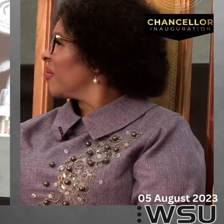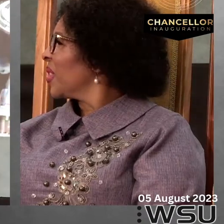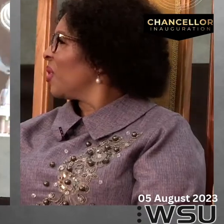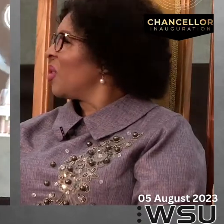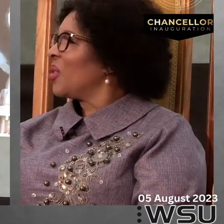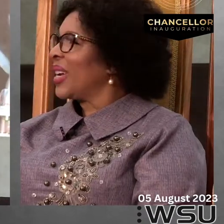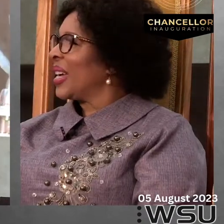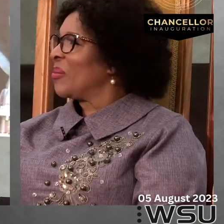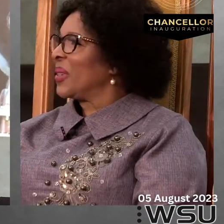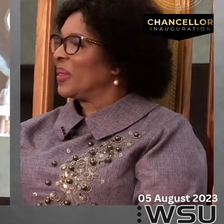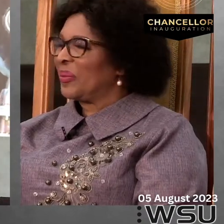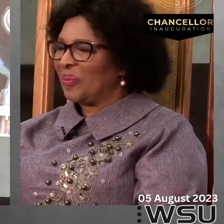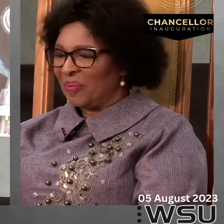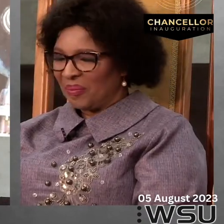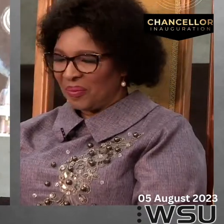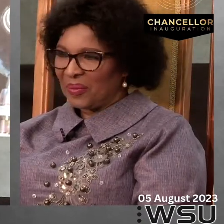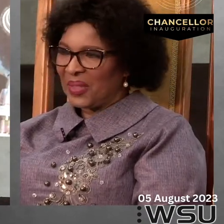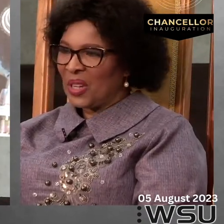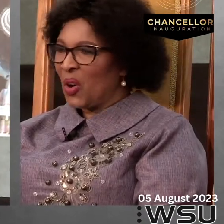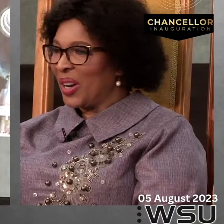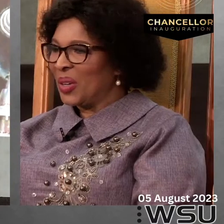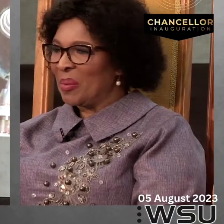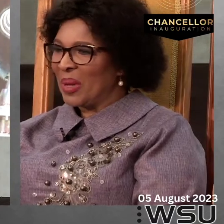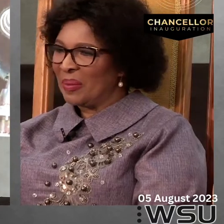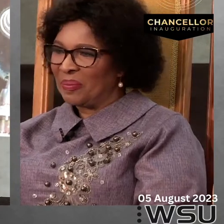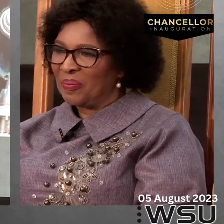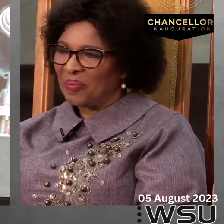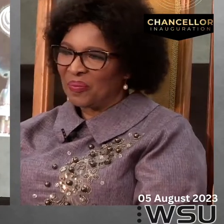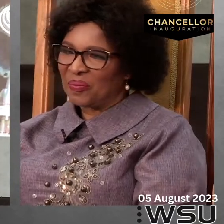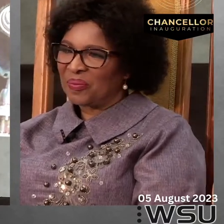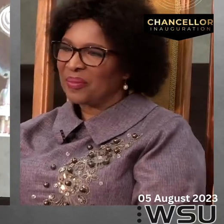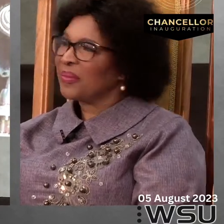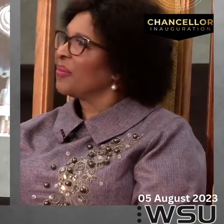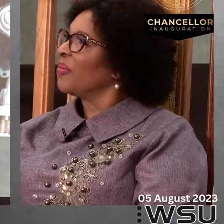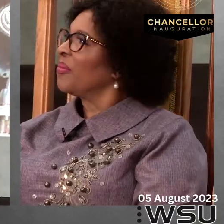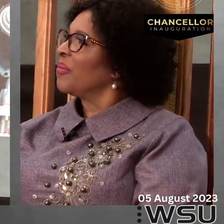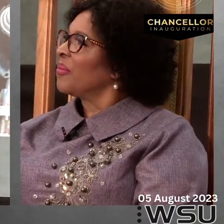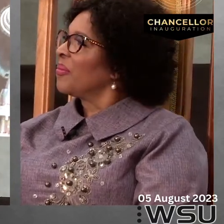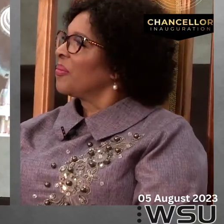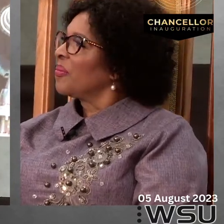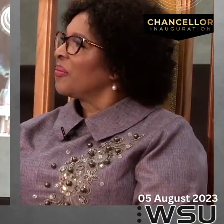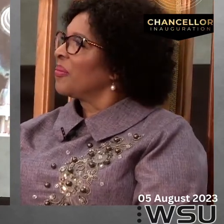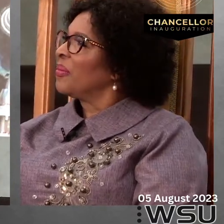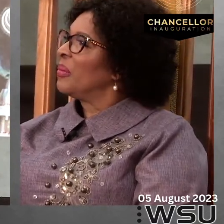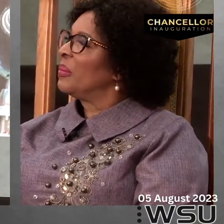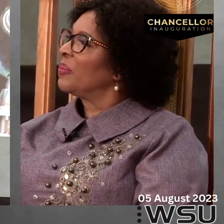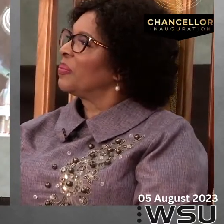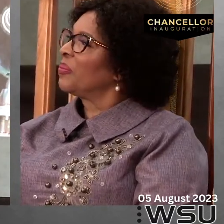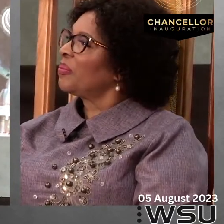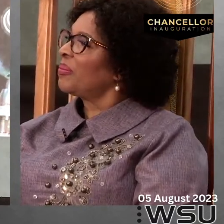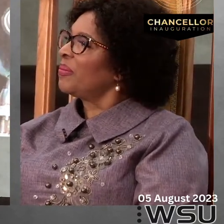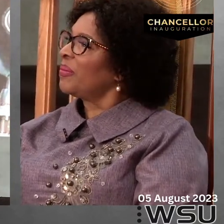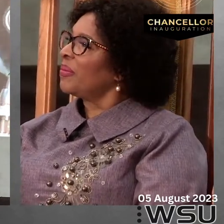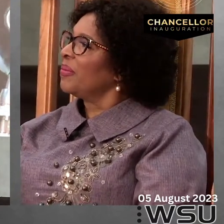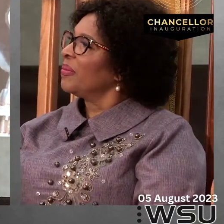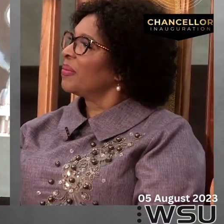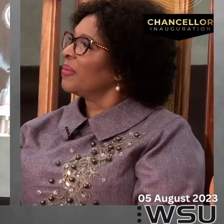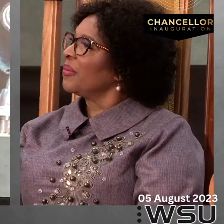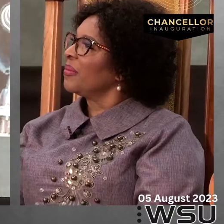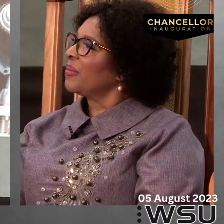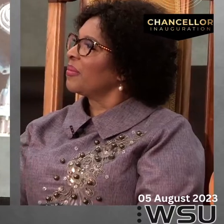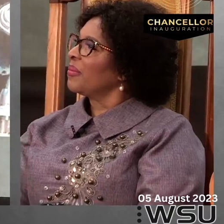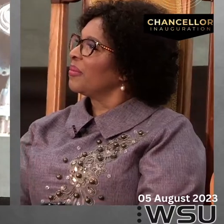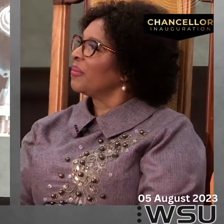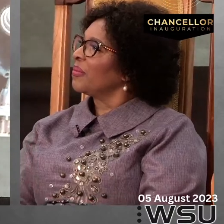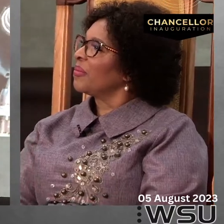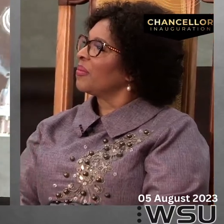As the chairman of council had said, she is the first African woman to qualify as a chartered accountant